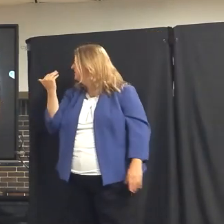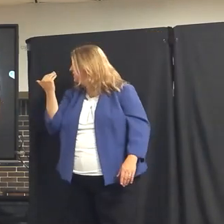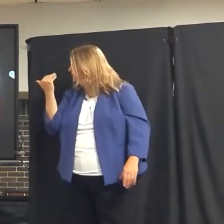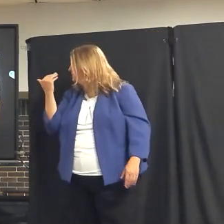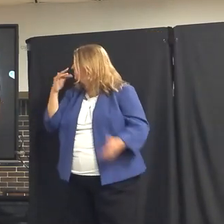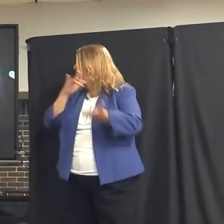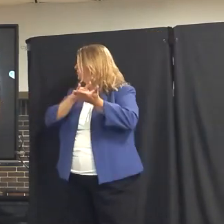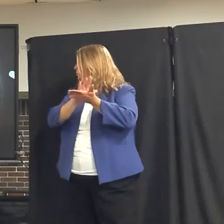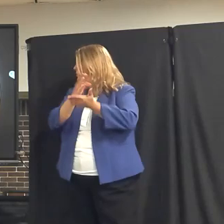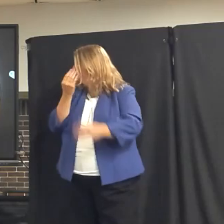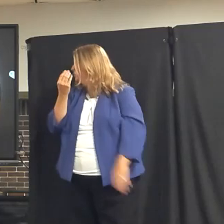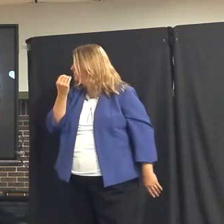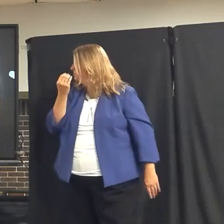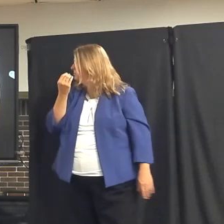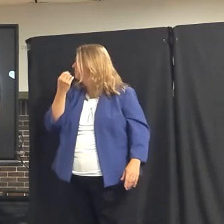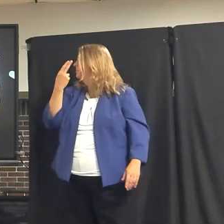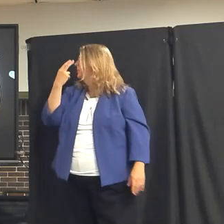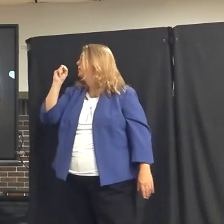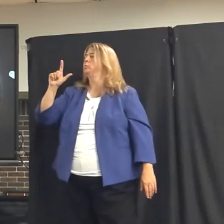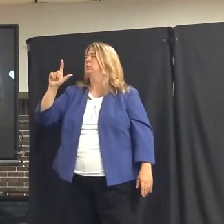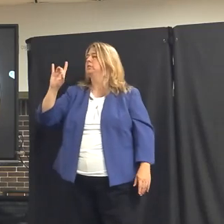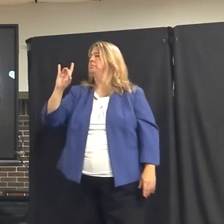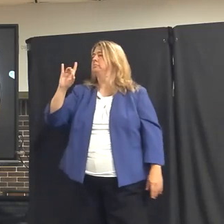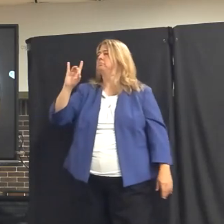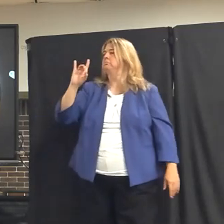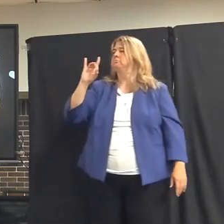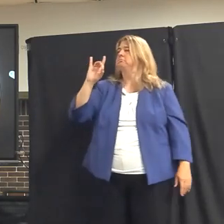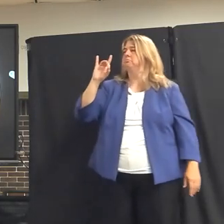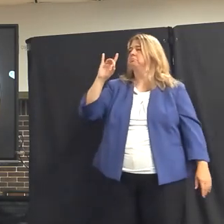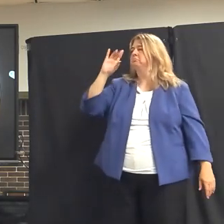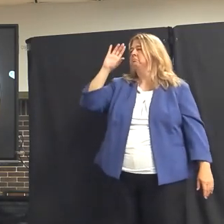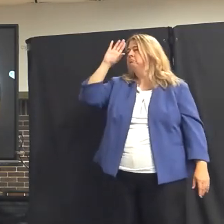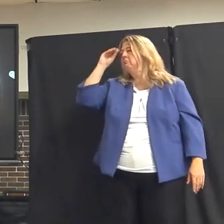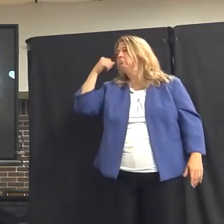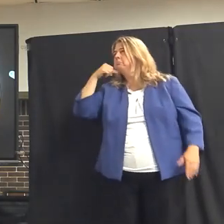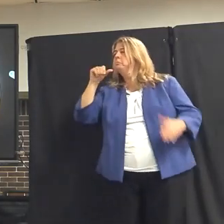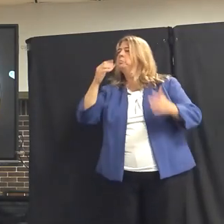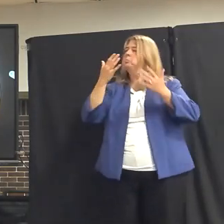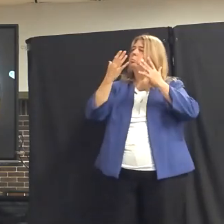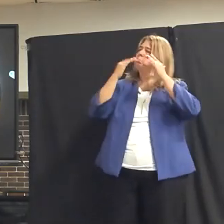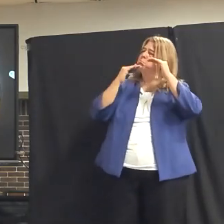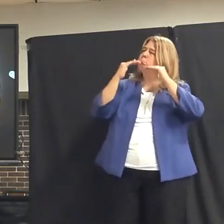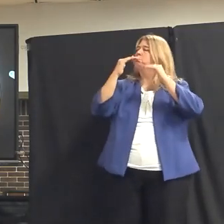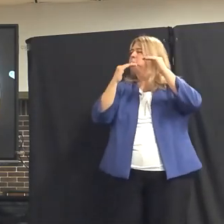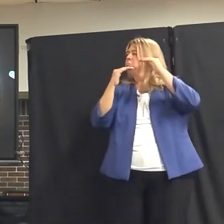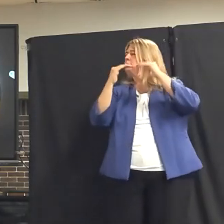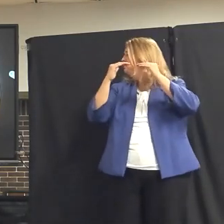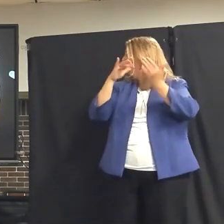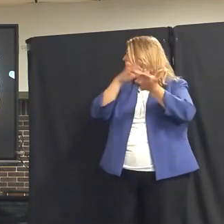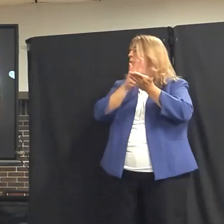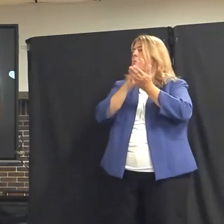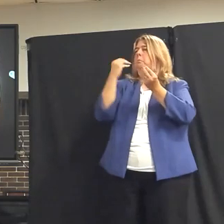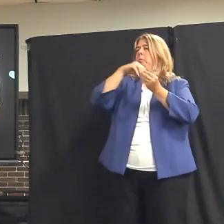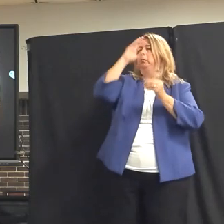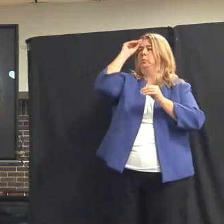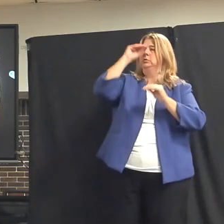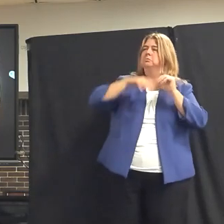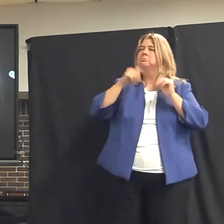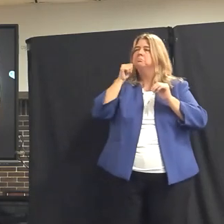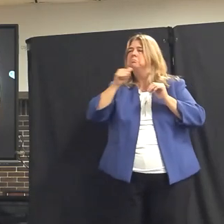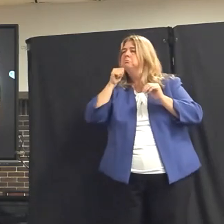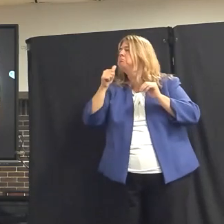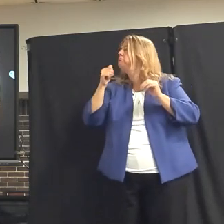This graph shows the age ranges. So kindergarten through 5th grade, we've got 15, middle school 14, and then high school